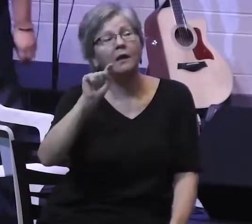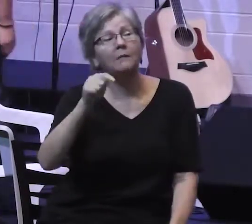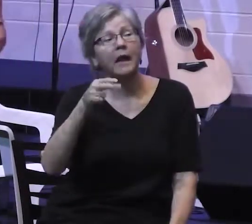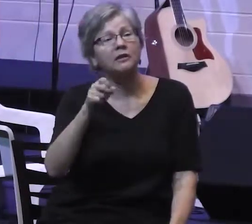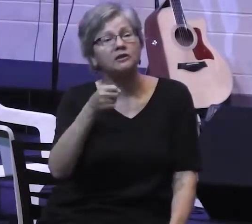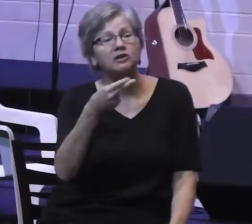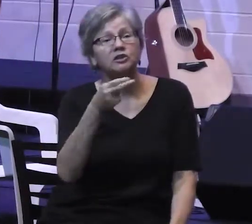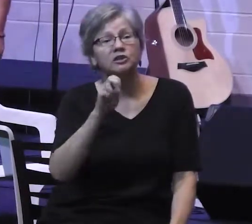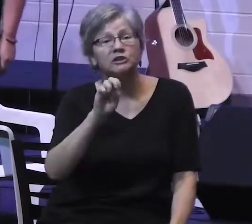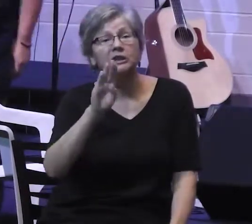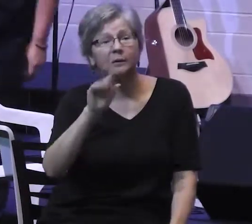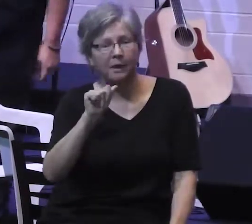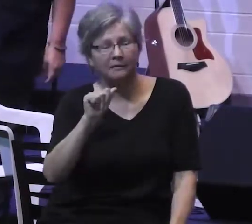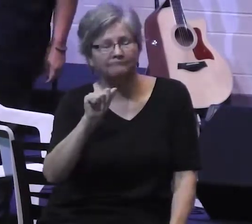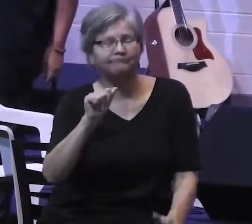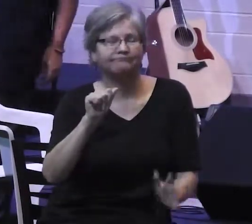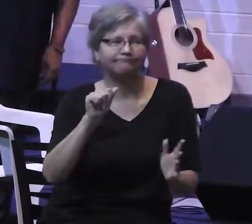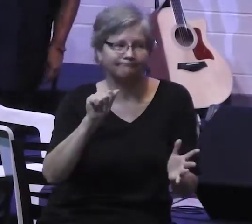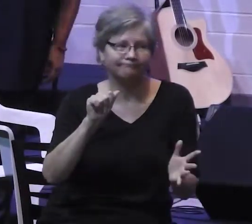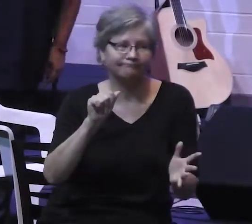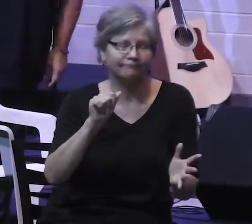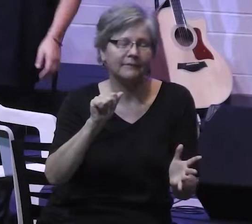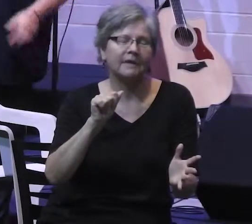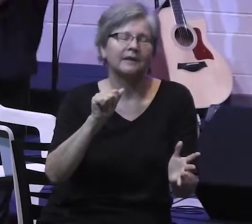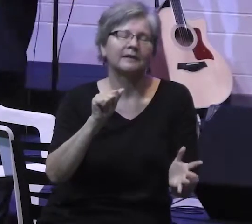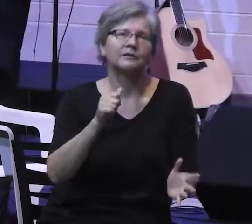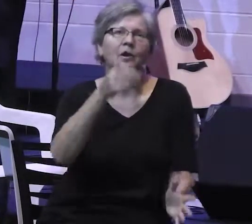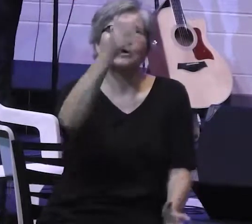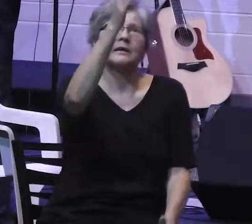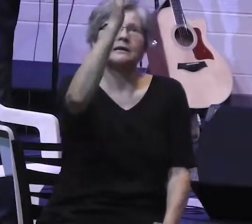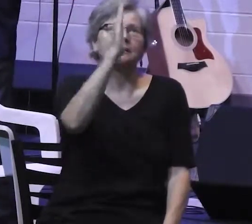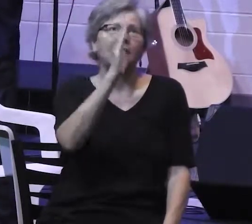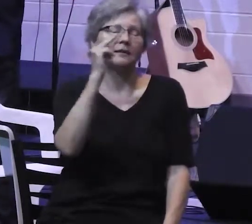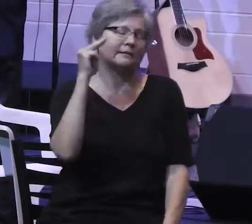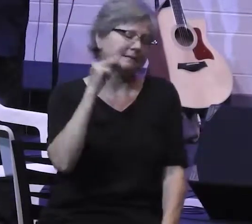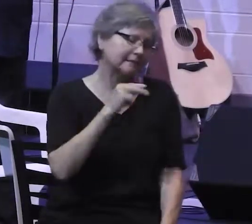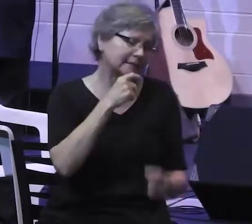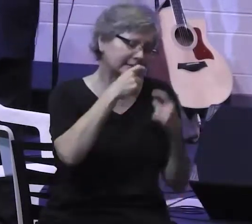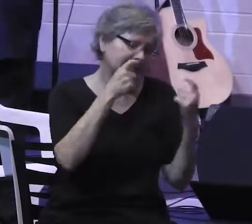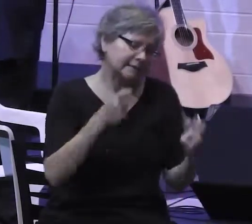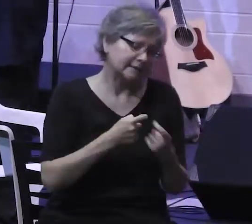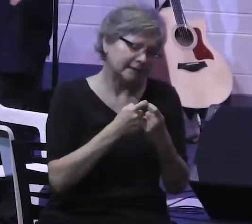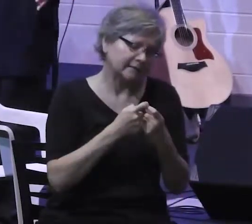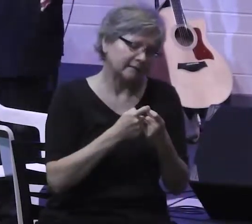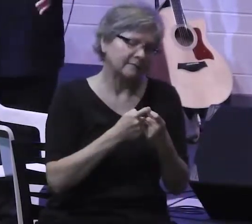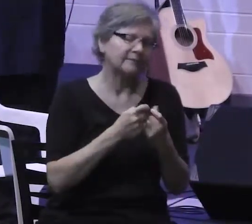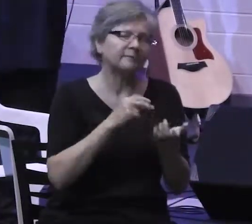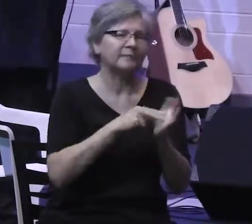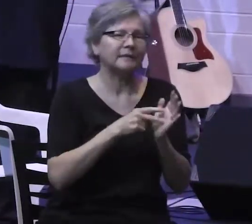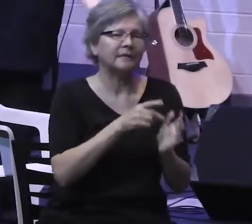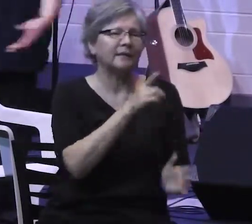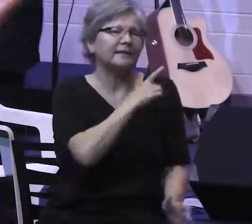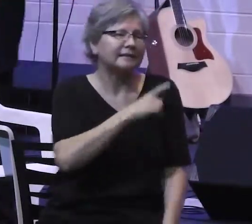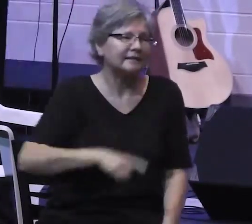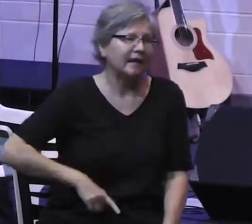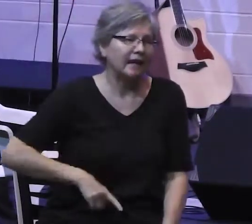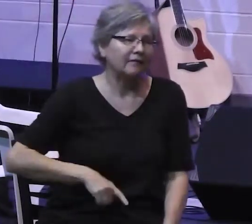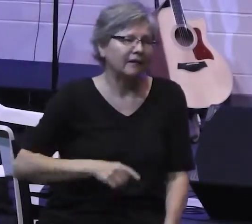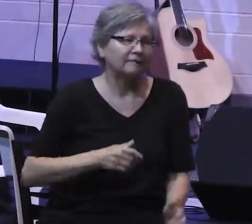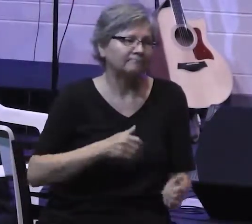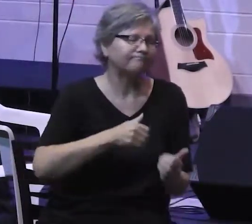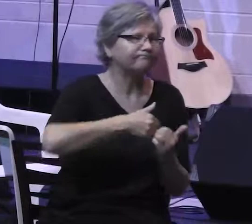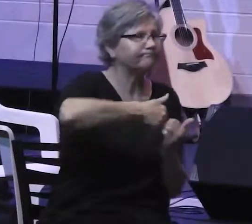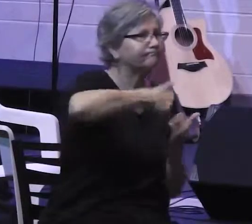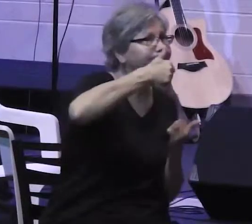being holy and just and righteous, also has to turn away from that sin. And so it goes throughout the rest of the